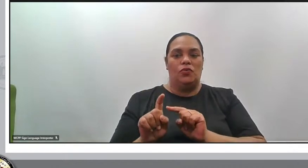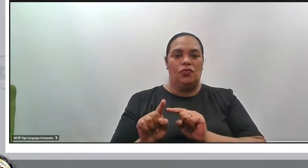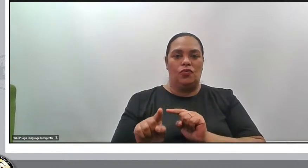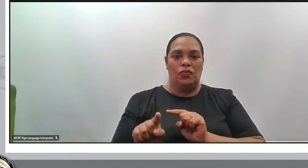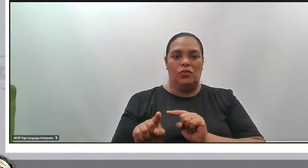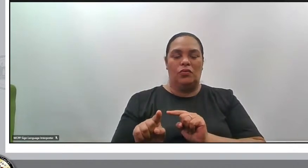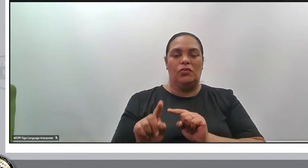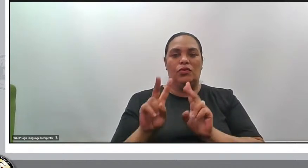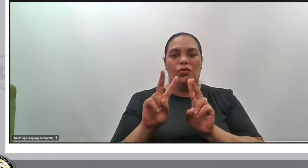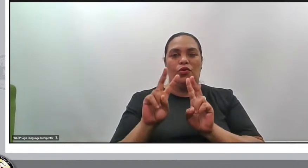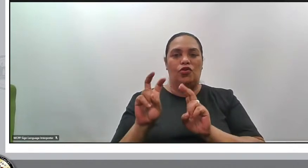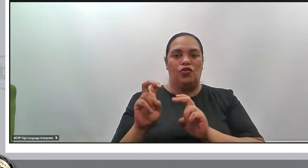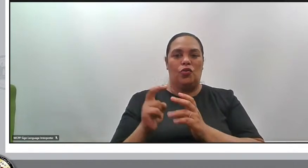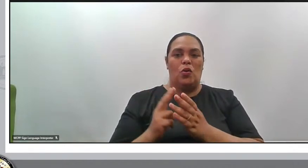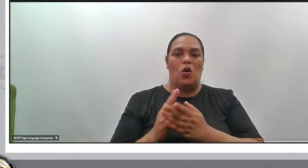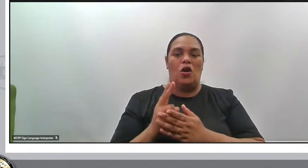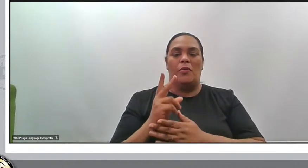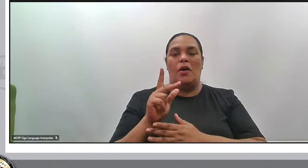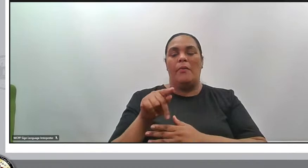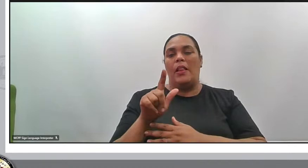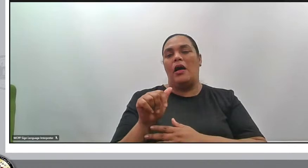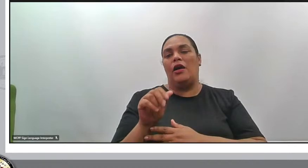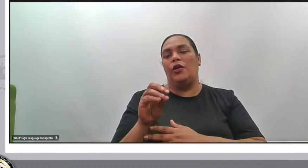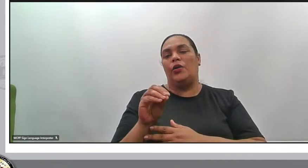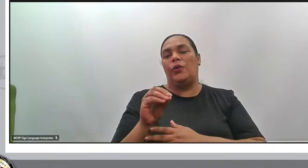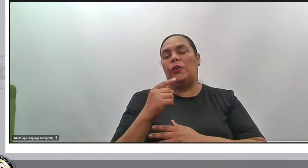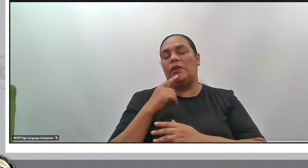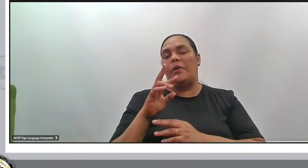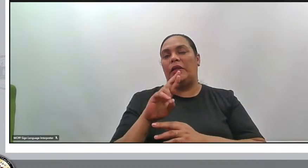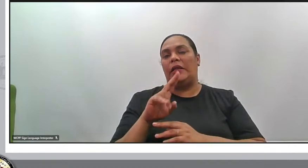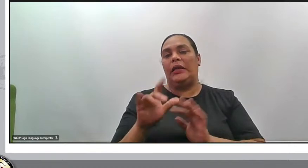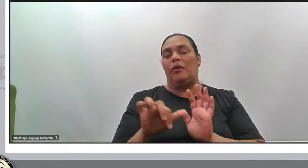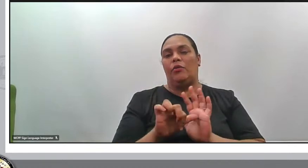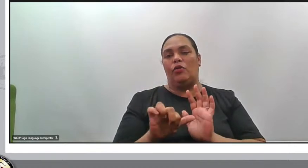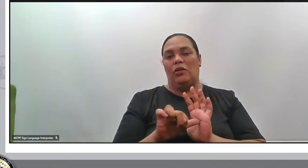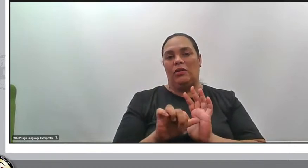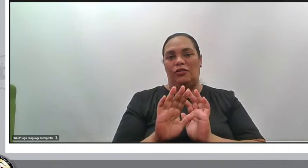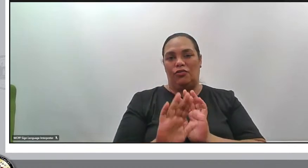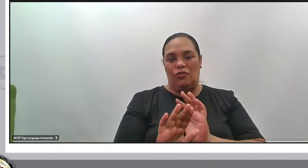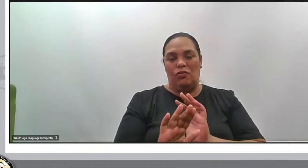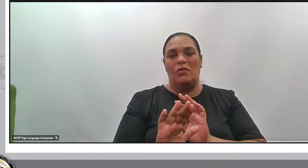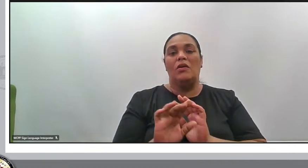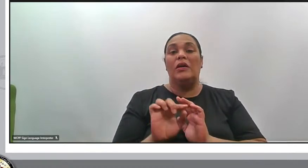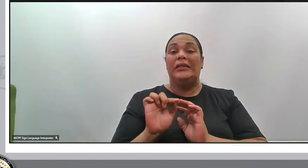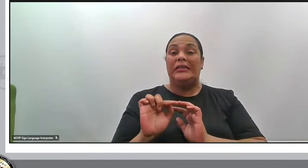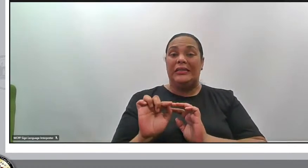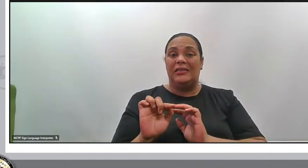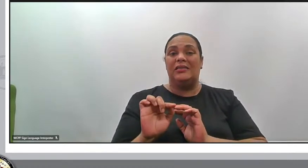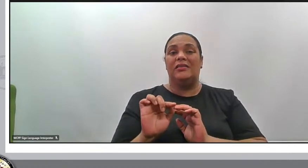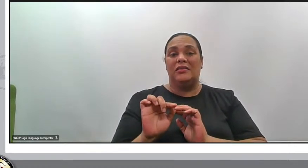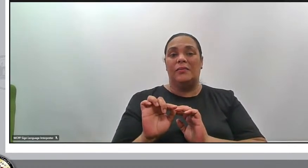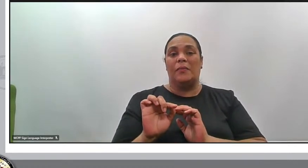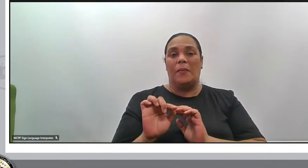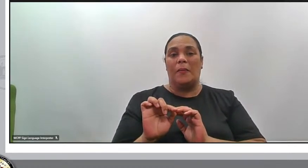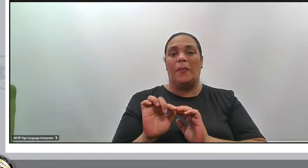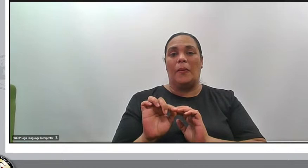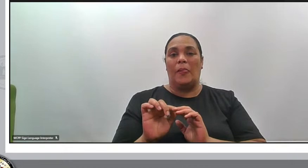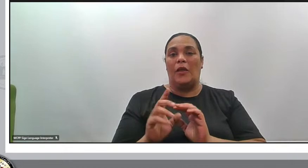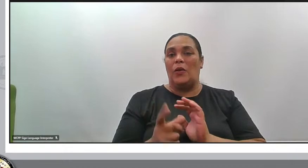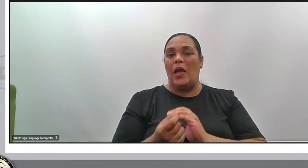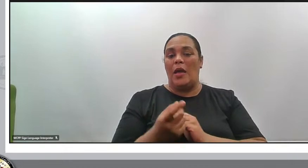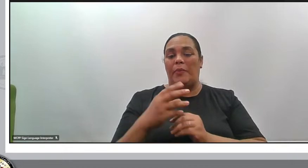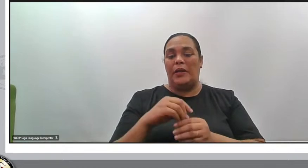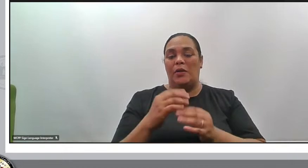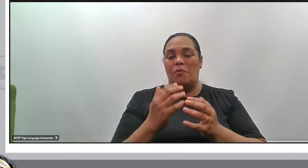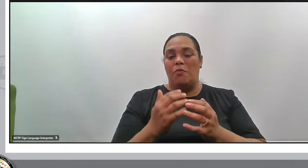issue that Honourable Plato raised under reprioritization, which is aimed at taking Parliament